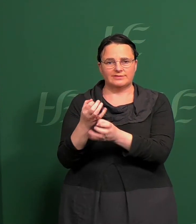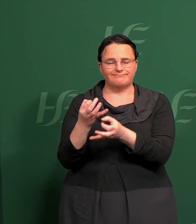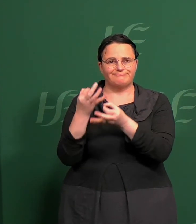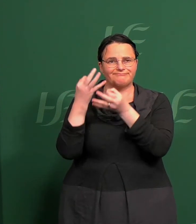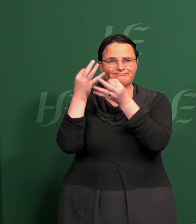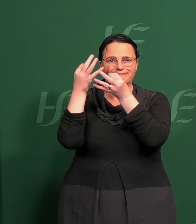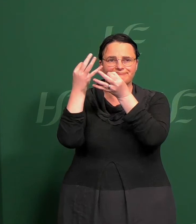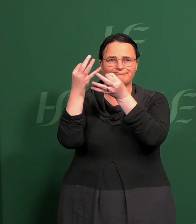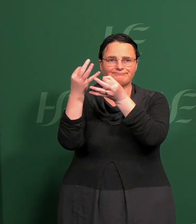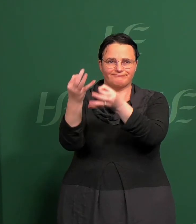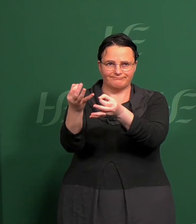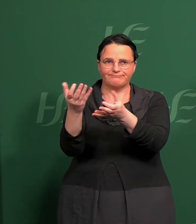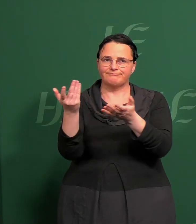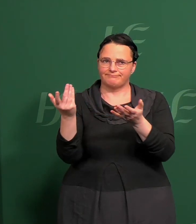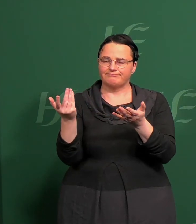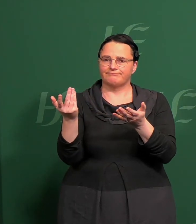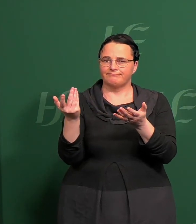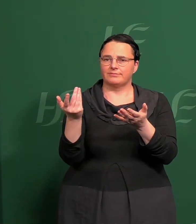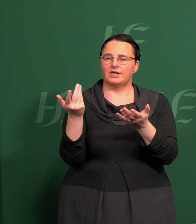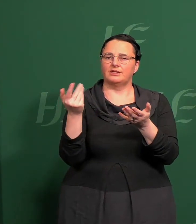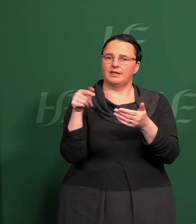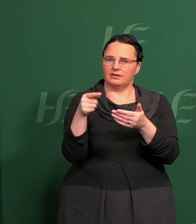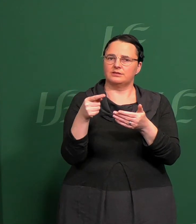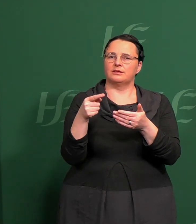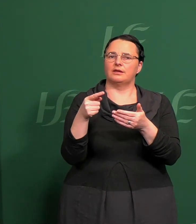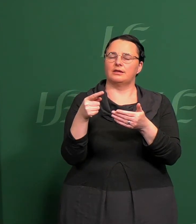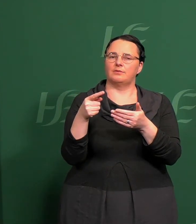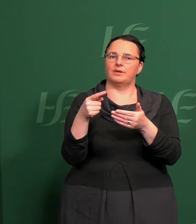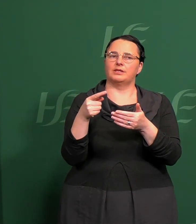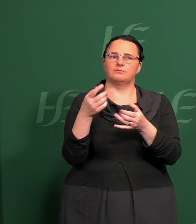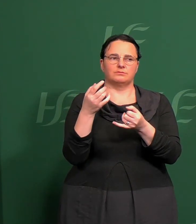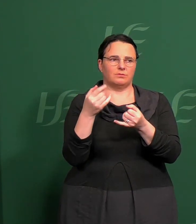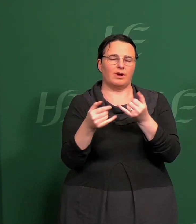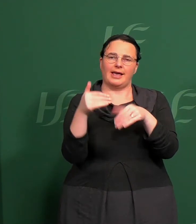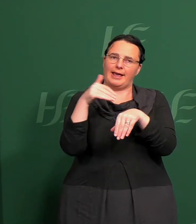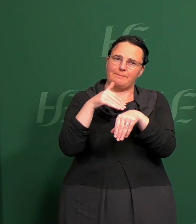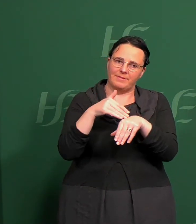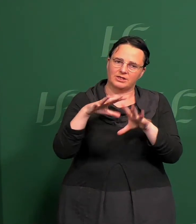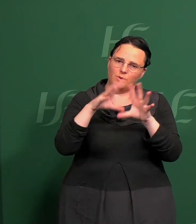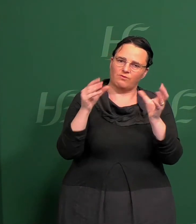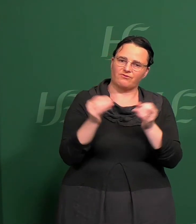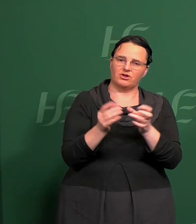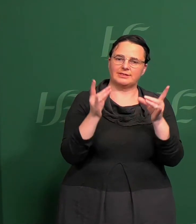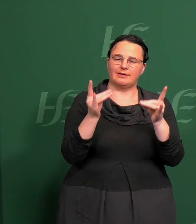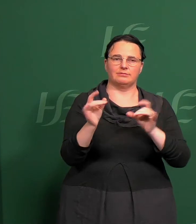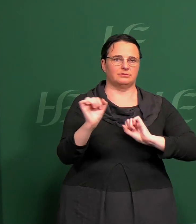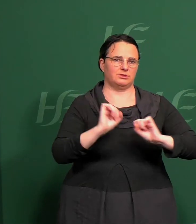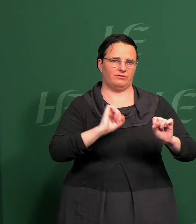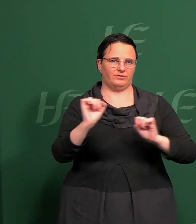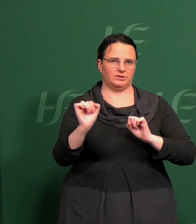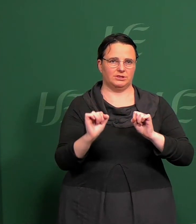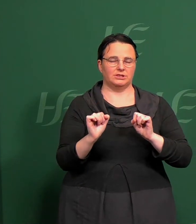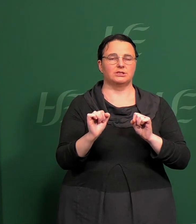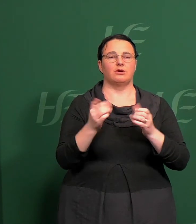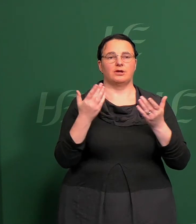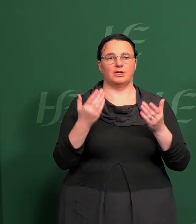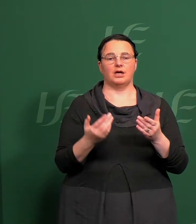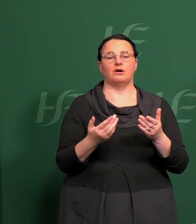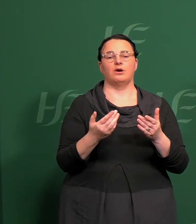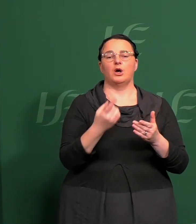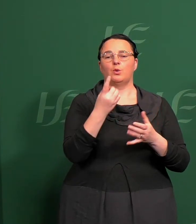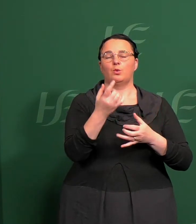gives us wider and longer term impacts in the health service overall. So 1 year on from